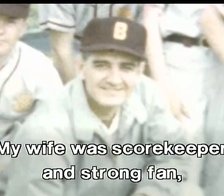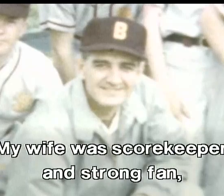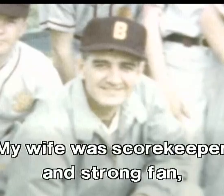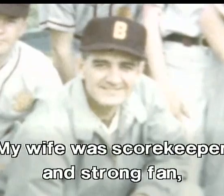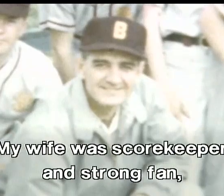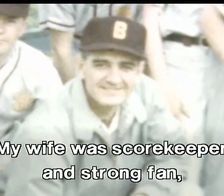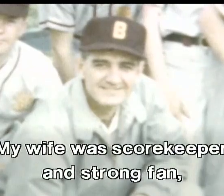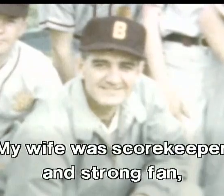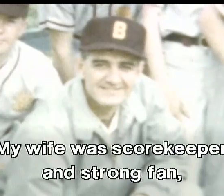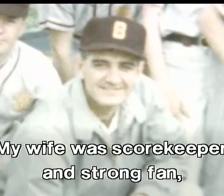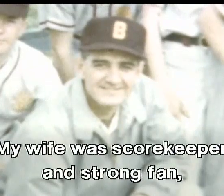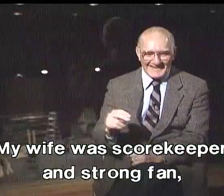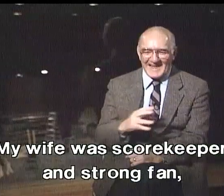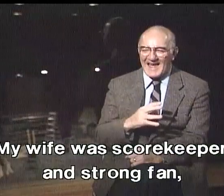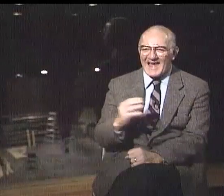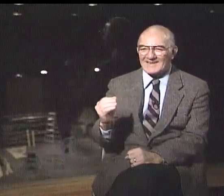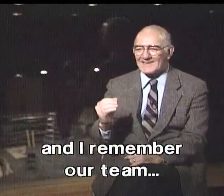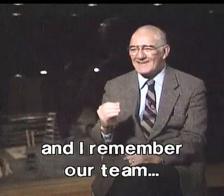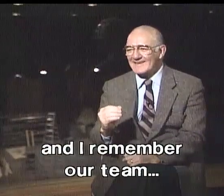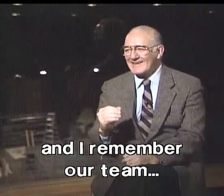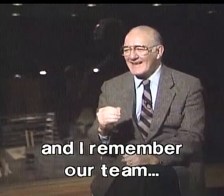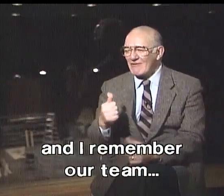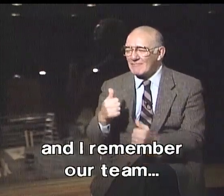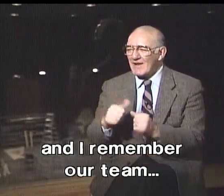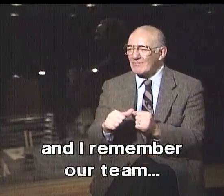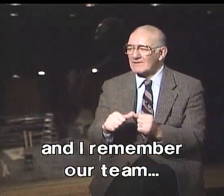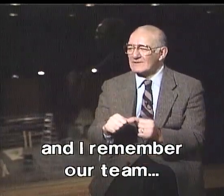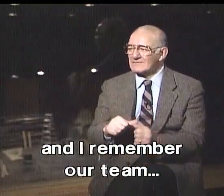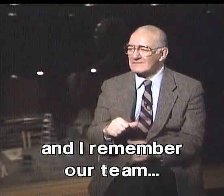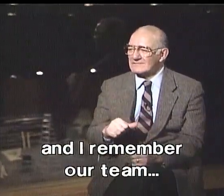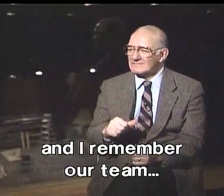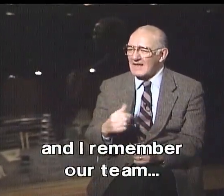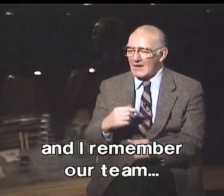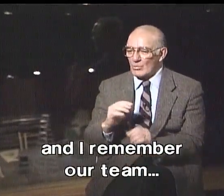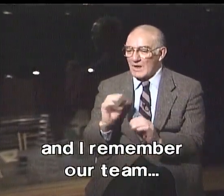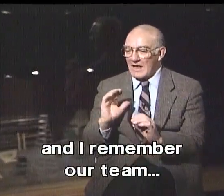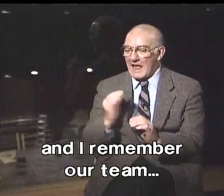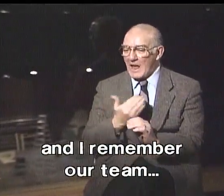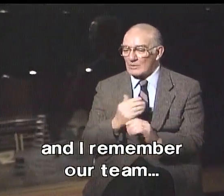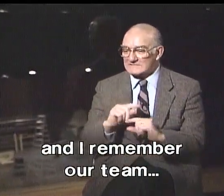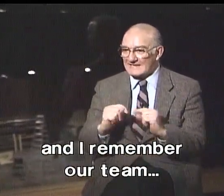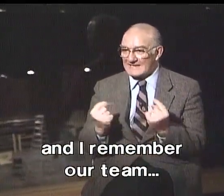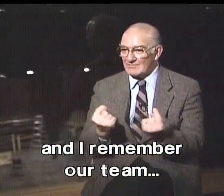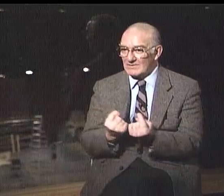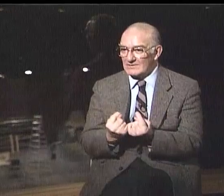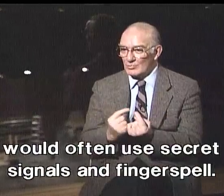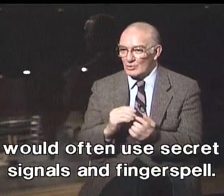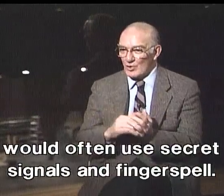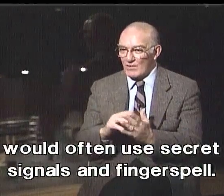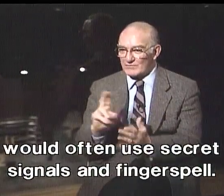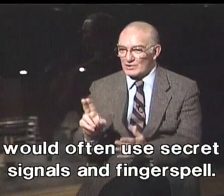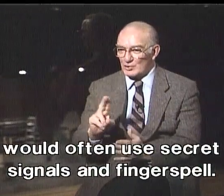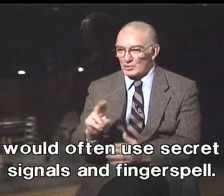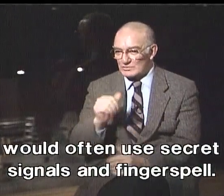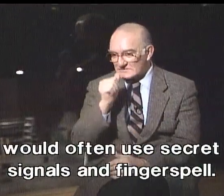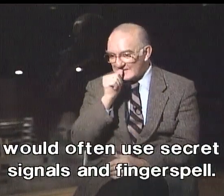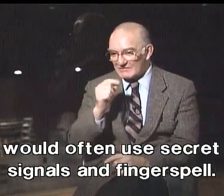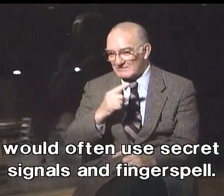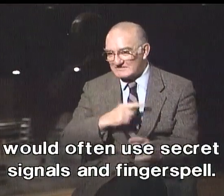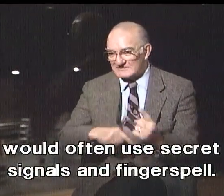and strong fan. And I remember our team would often use secret